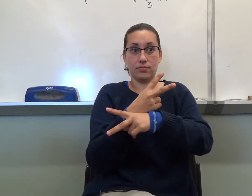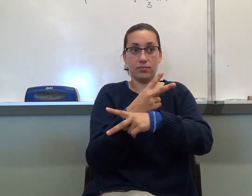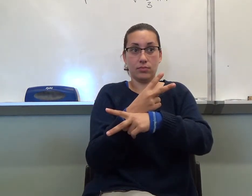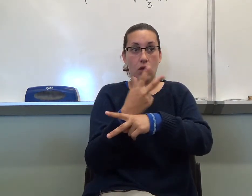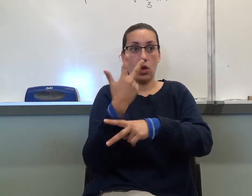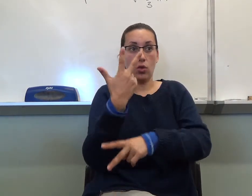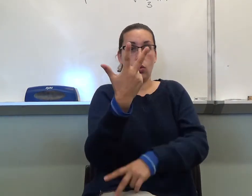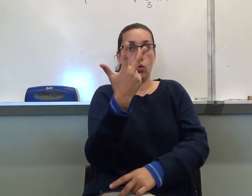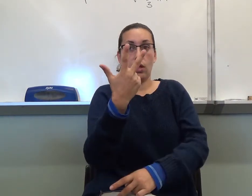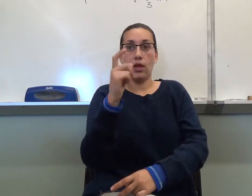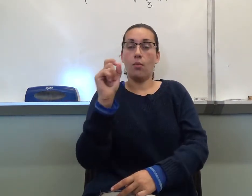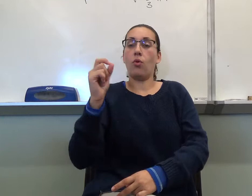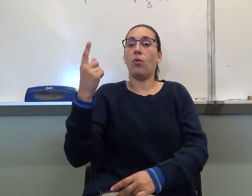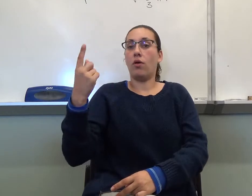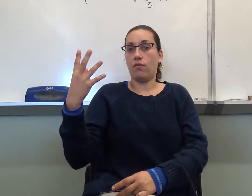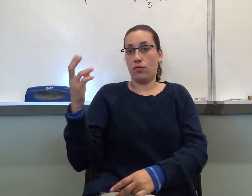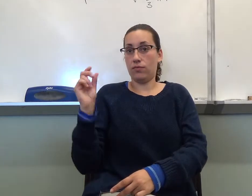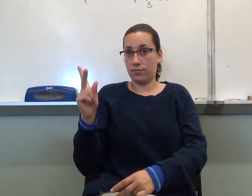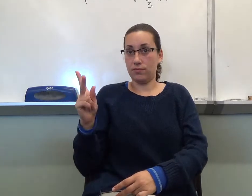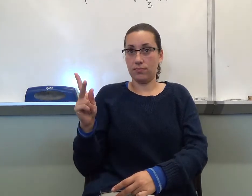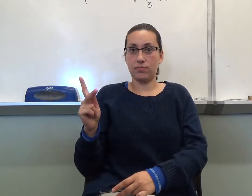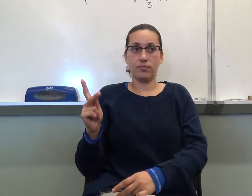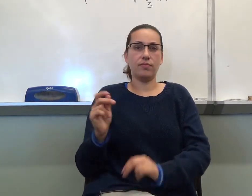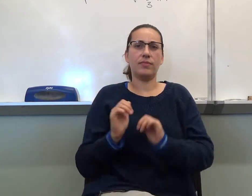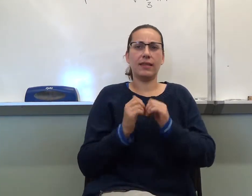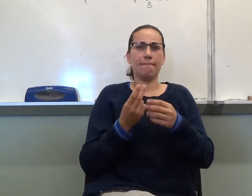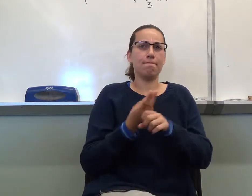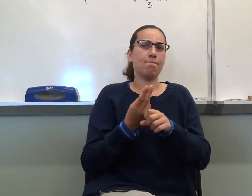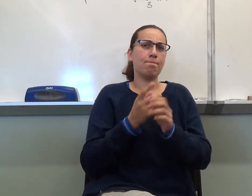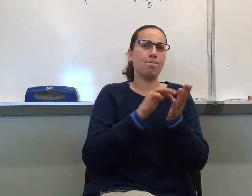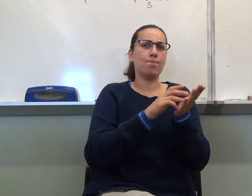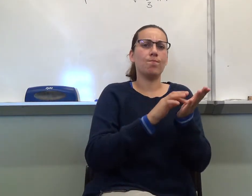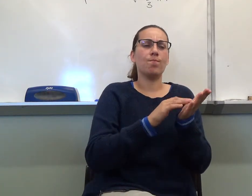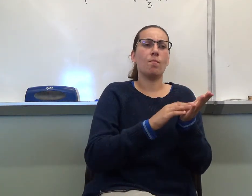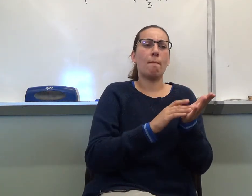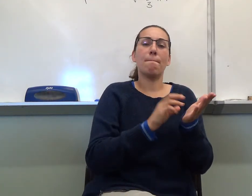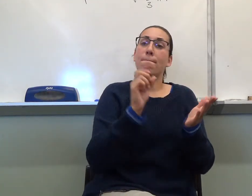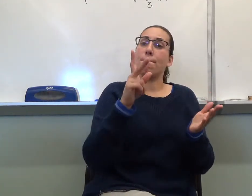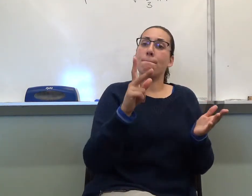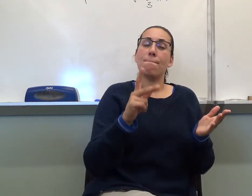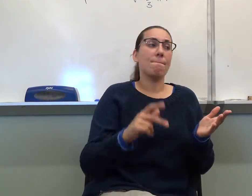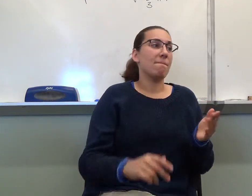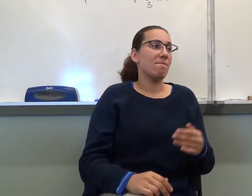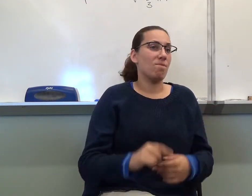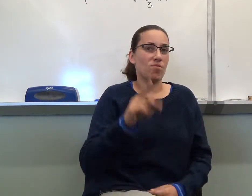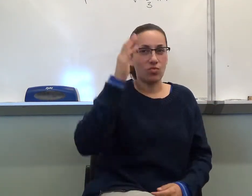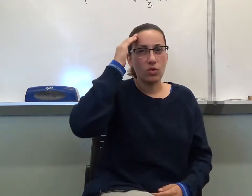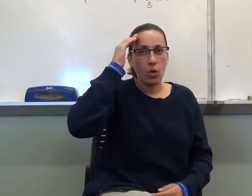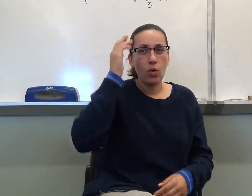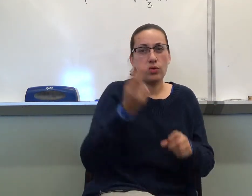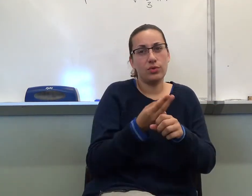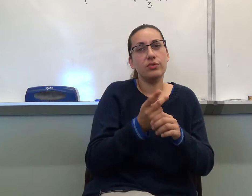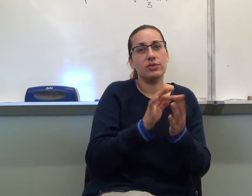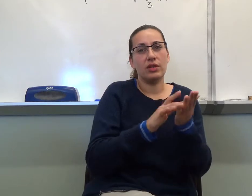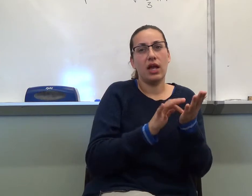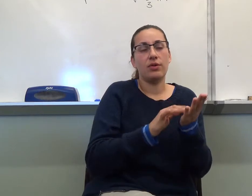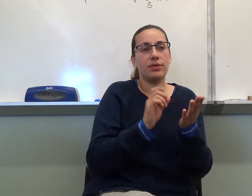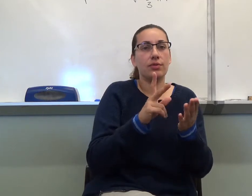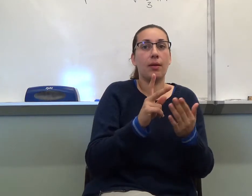3.14. Let's talk about how you would enter that into the calculator, just so everyone knows that they can do it in a certain way. Okay. The button pushes for